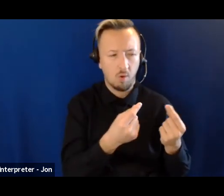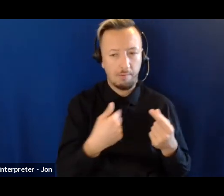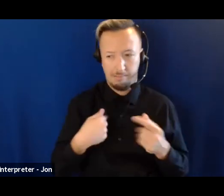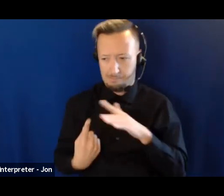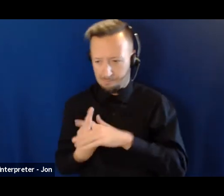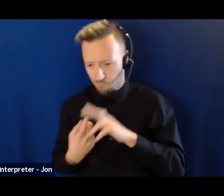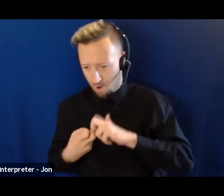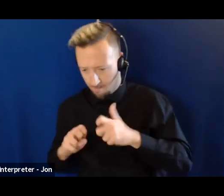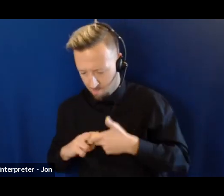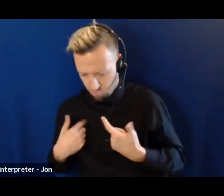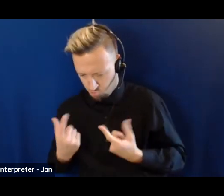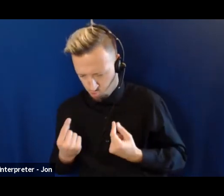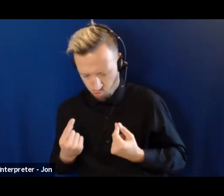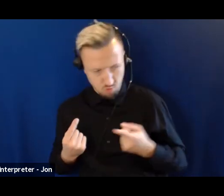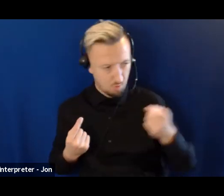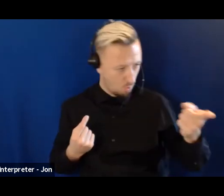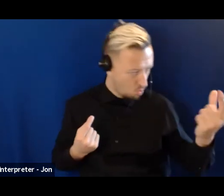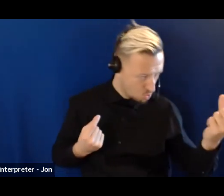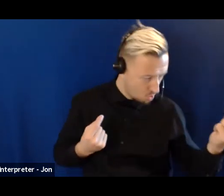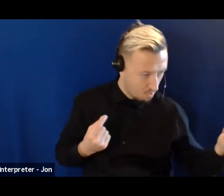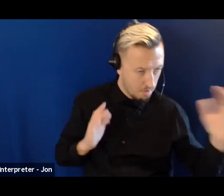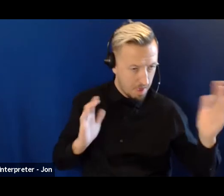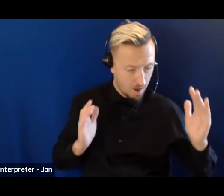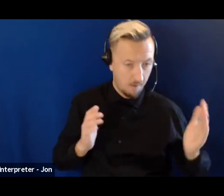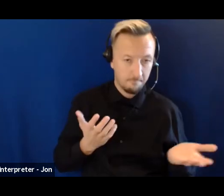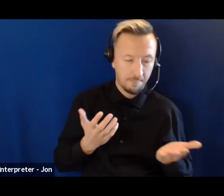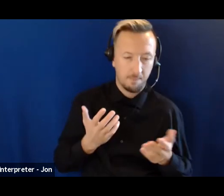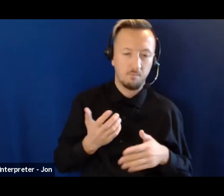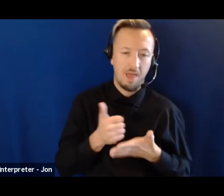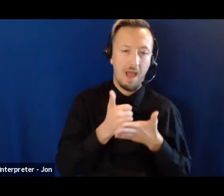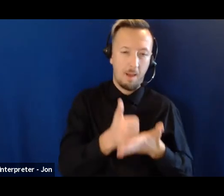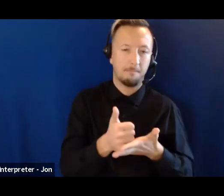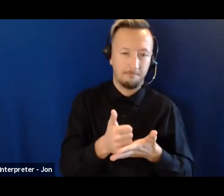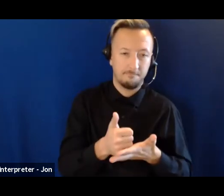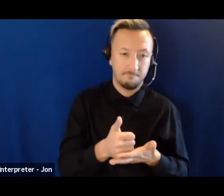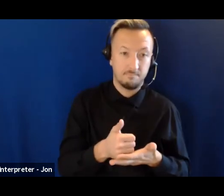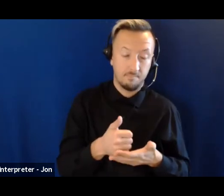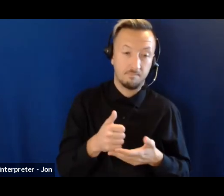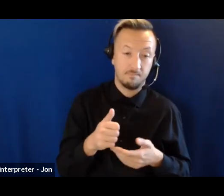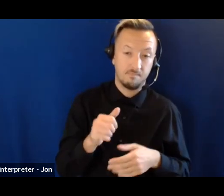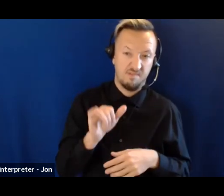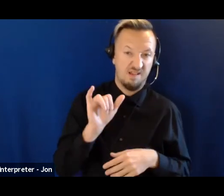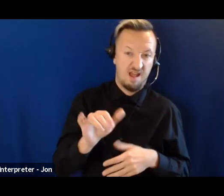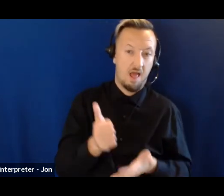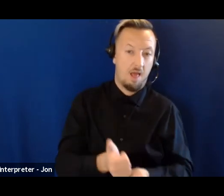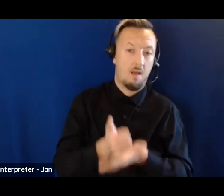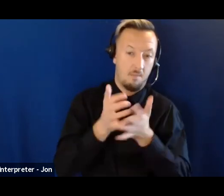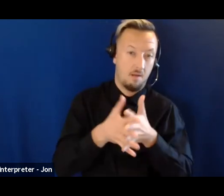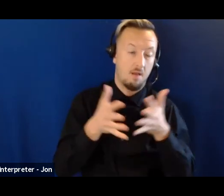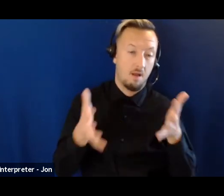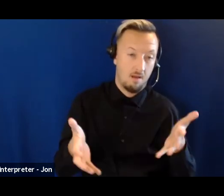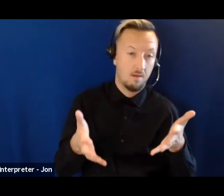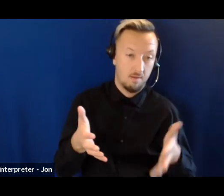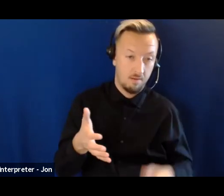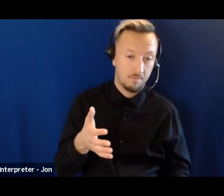issue, what other SILCs had done to get through it. So it was, you know, that's super helpful.